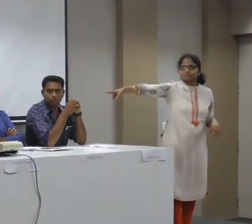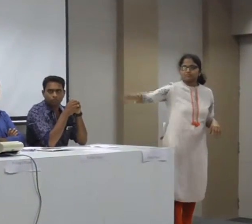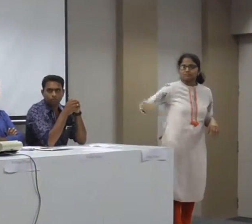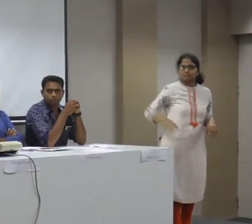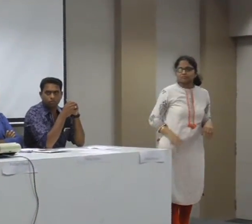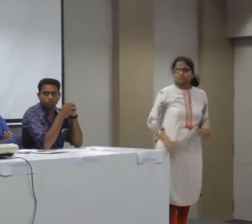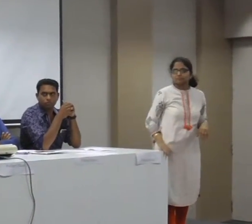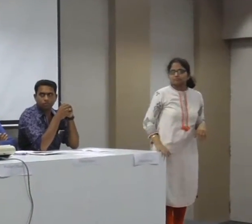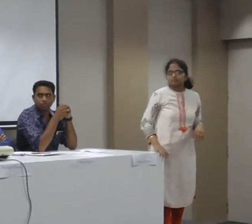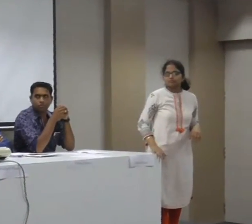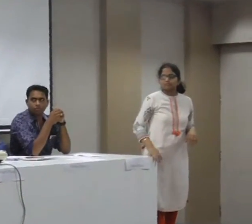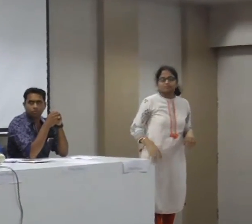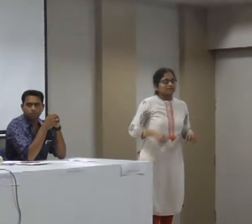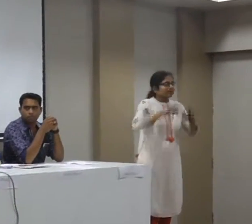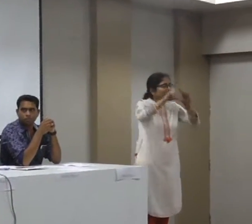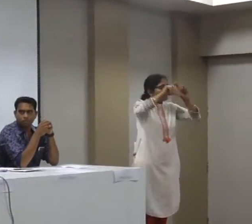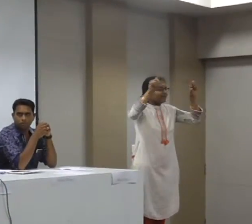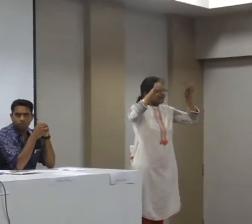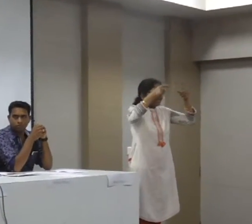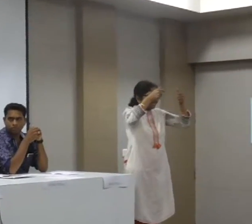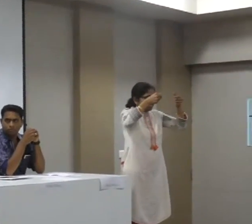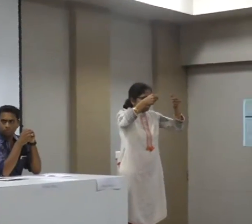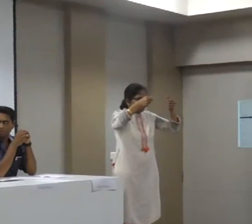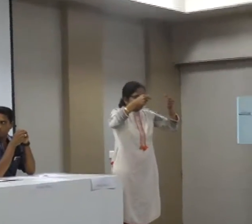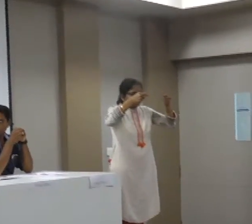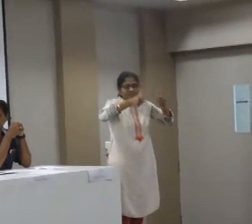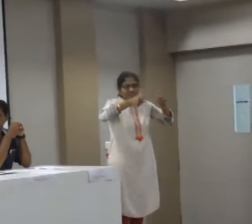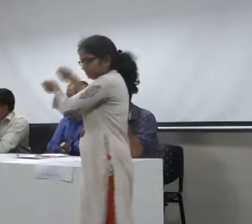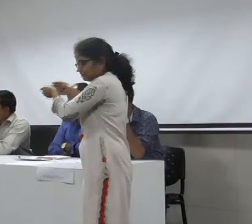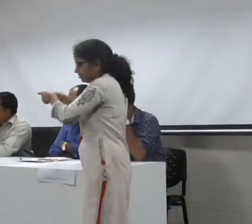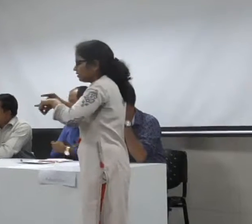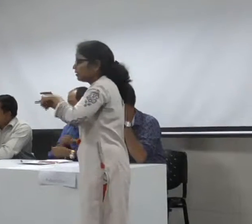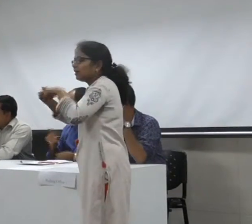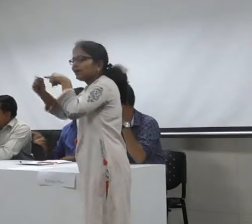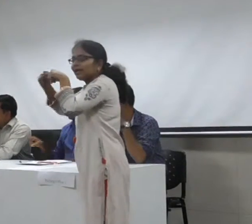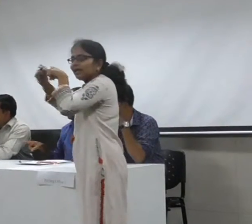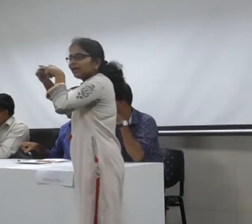You will be giving this slip to him. Mark.